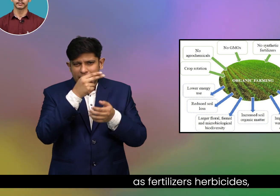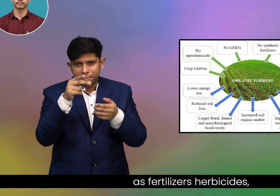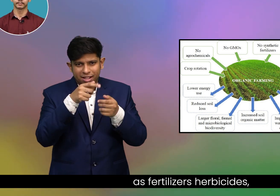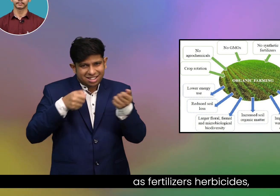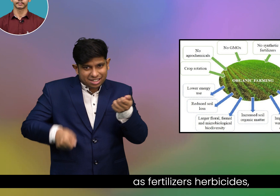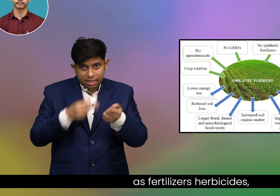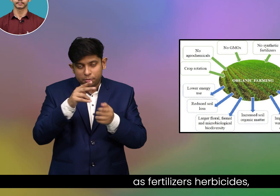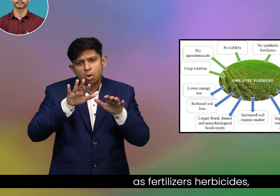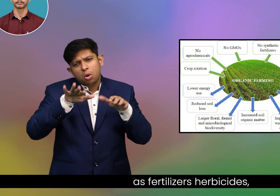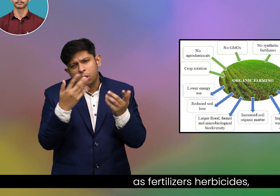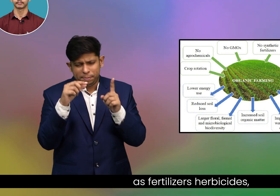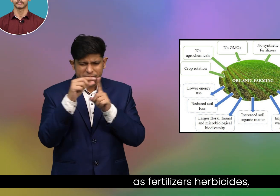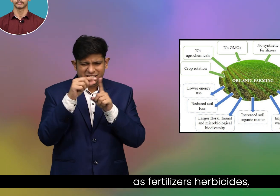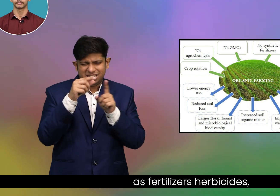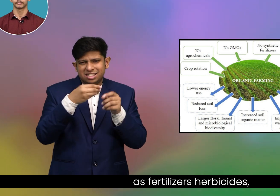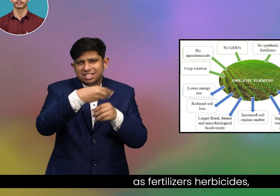herbicides